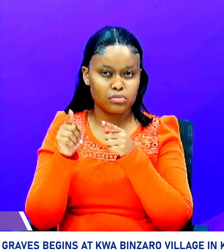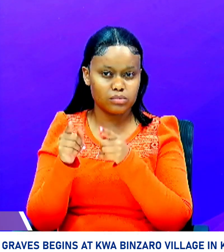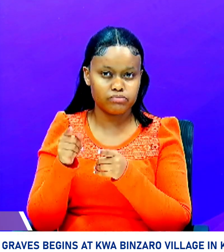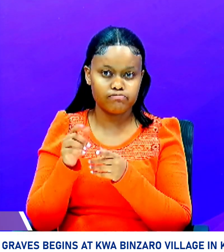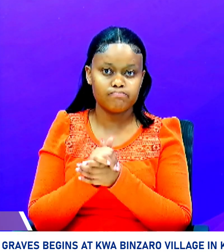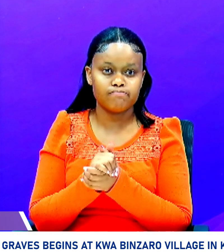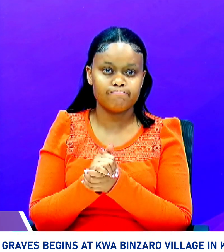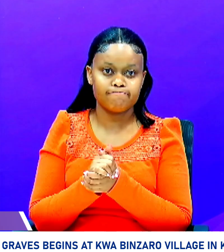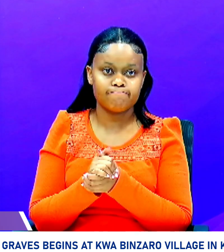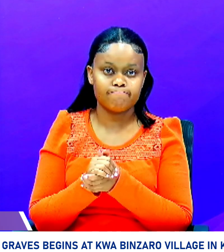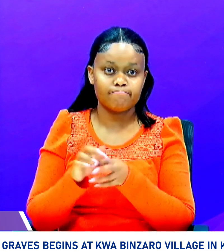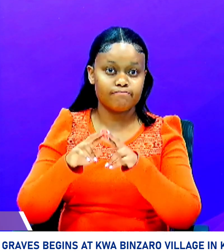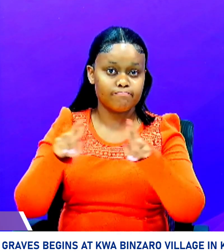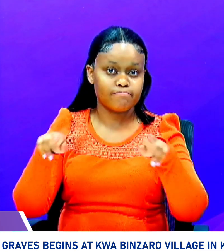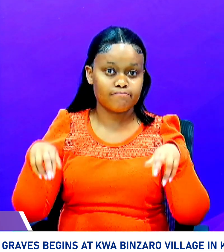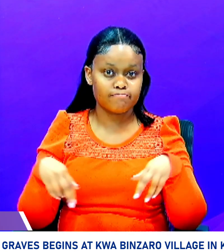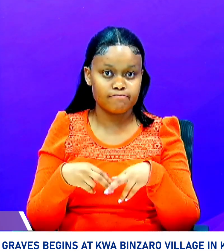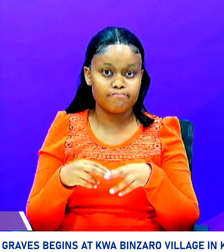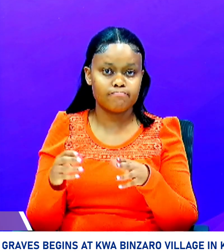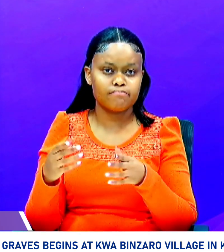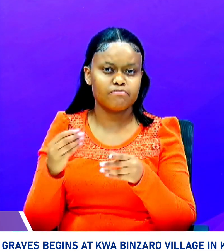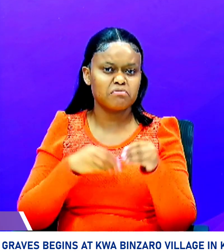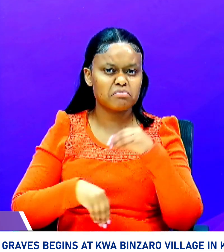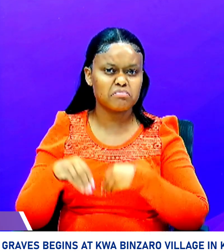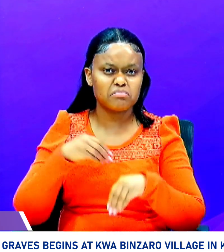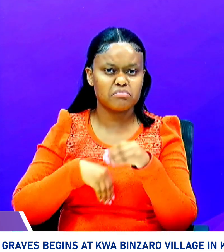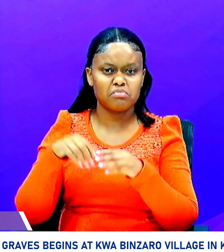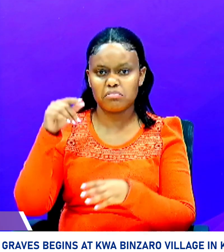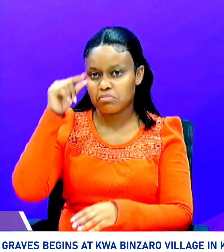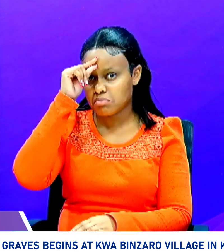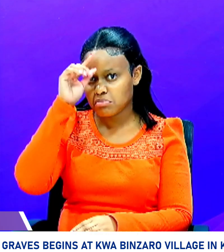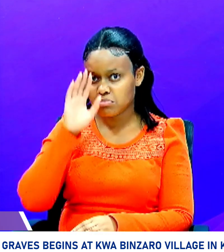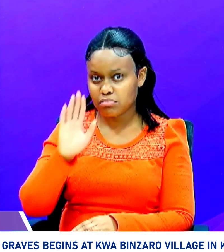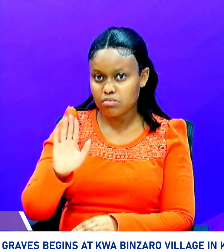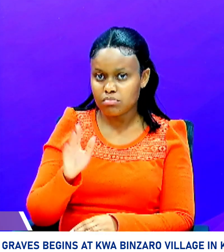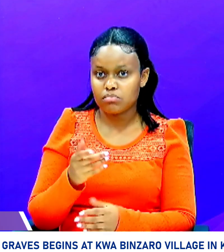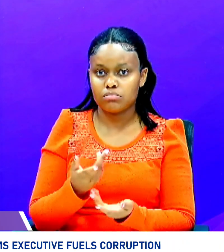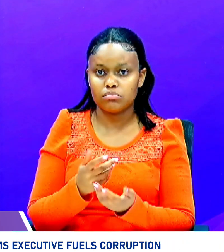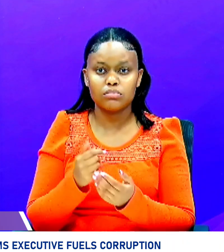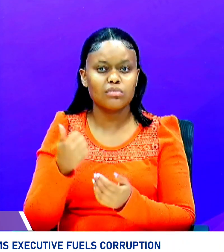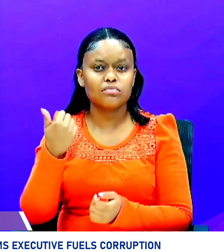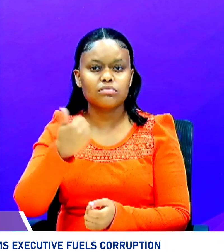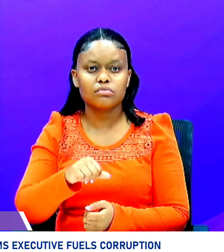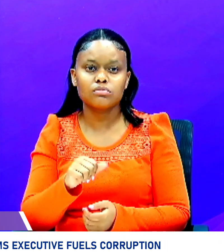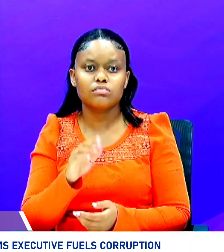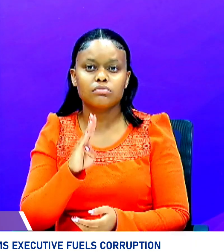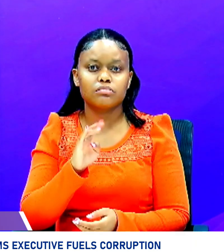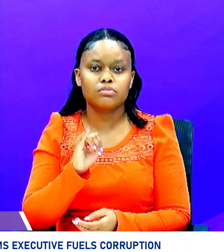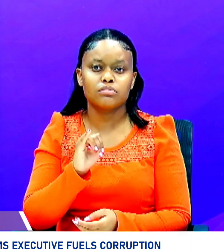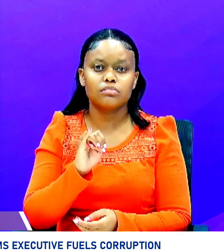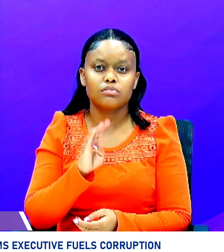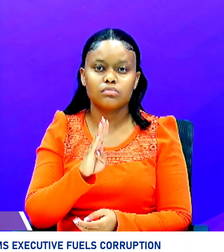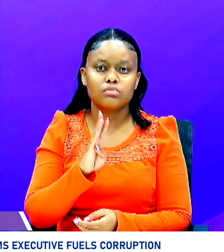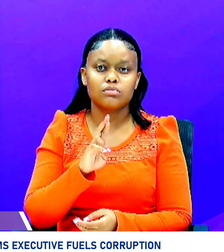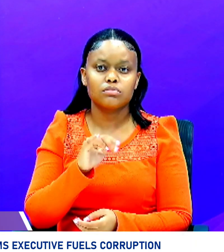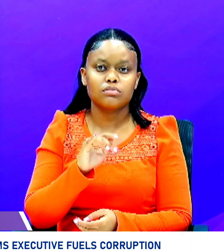Moving on, Embakasi East MP Babu Owino has accused the executive of being the root source of